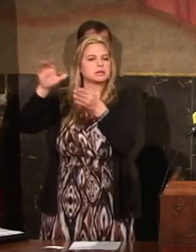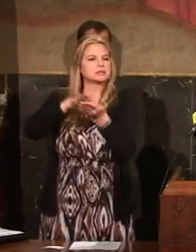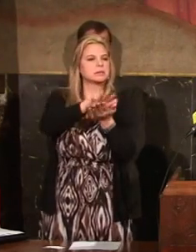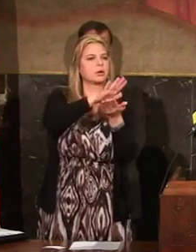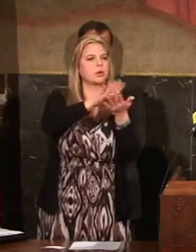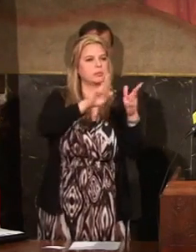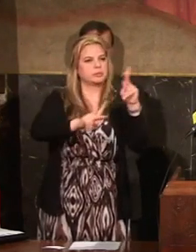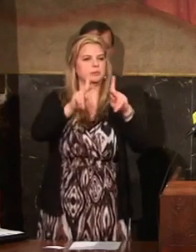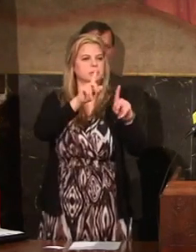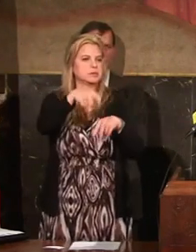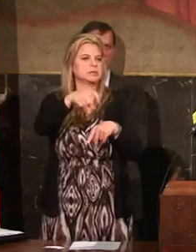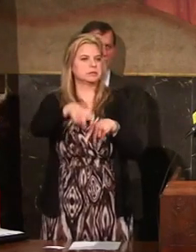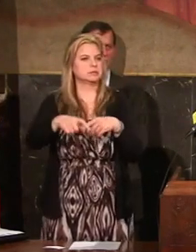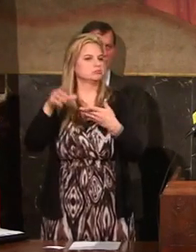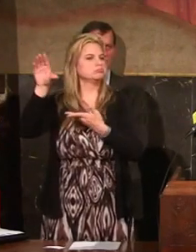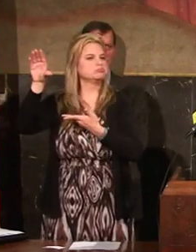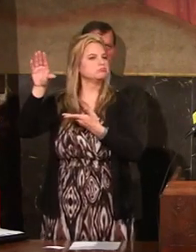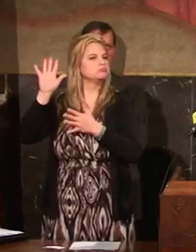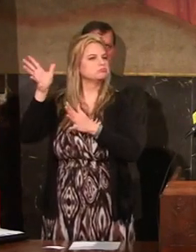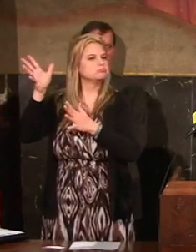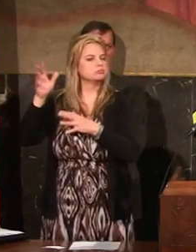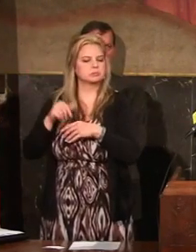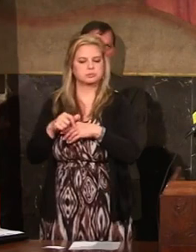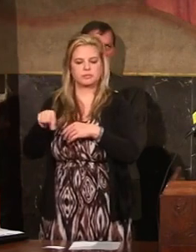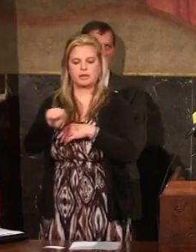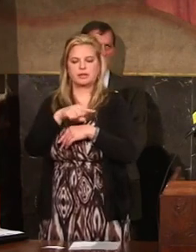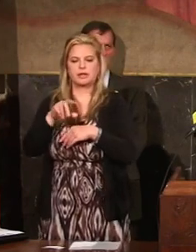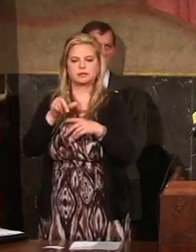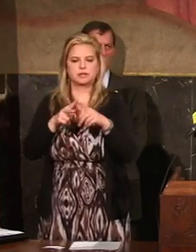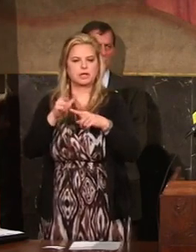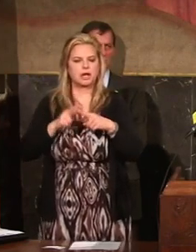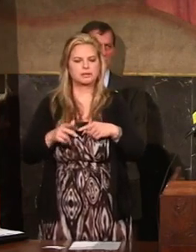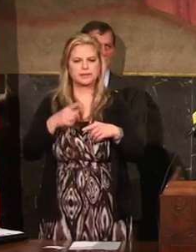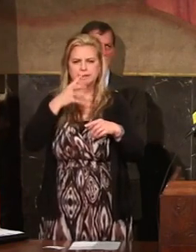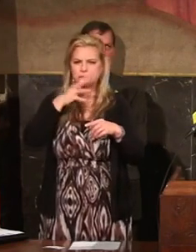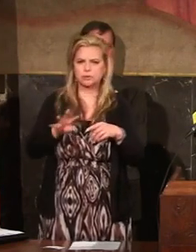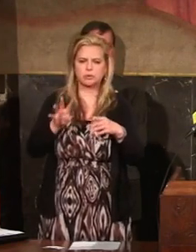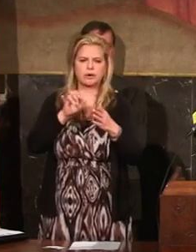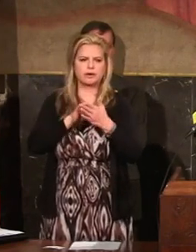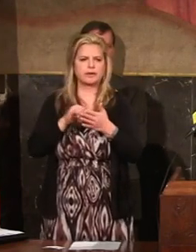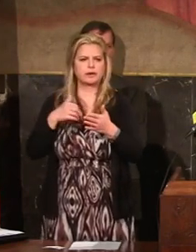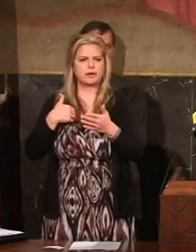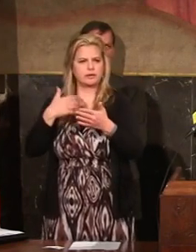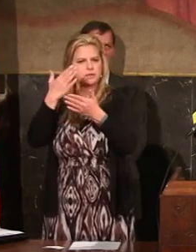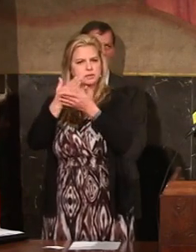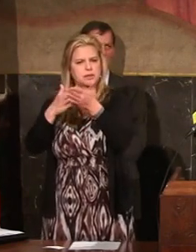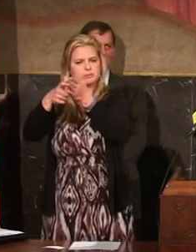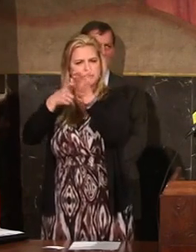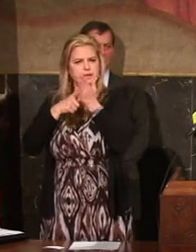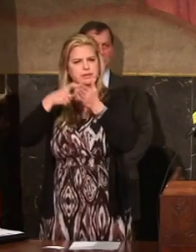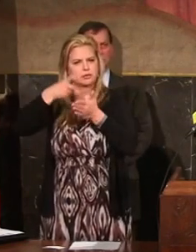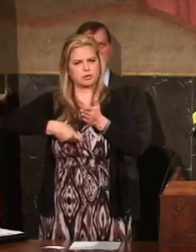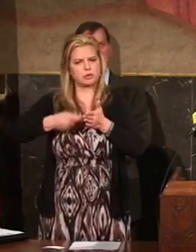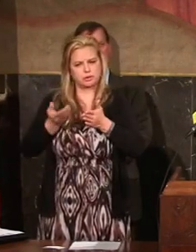need. These cuts ignore the fact that certain mandated costs go up every